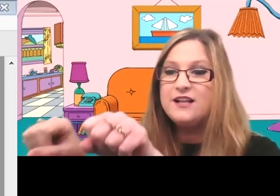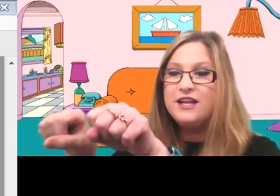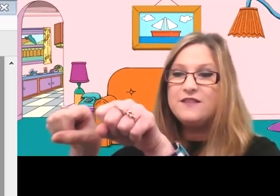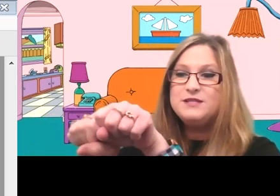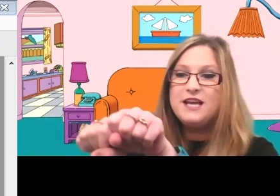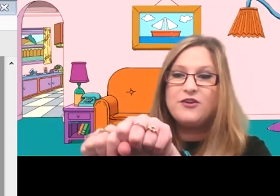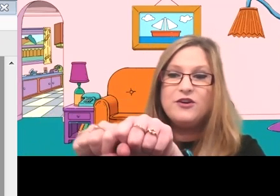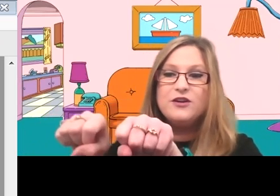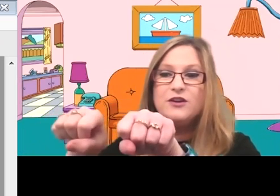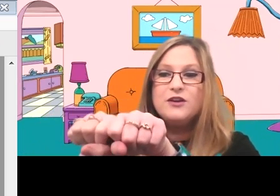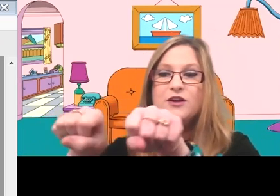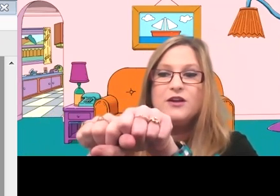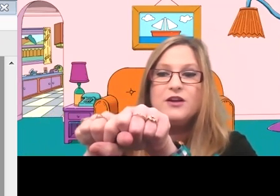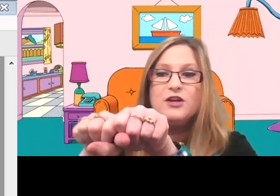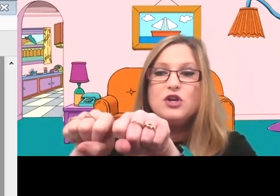hands and click them together.